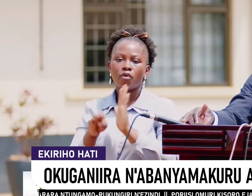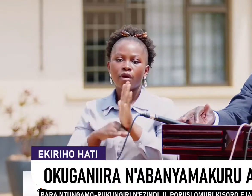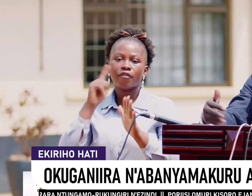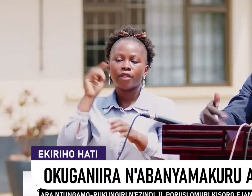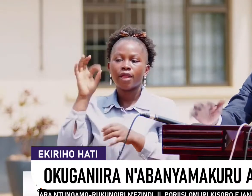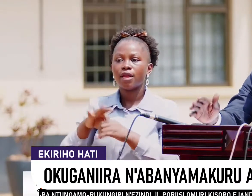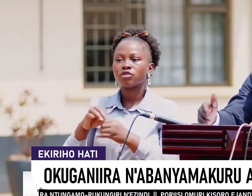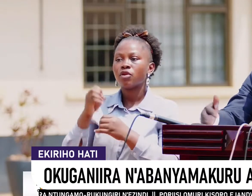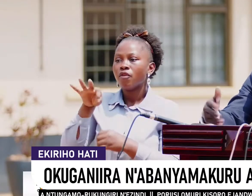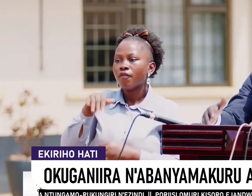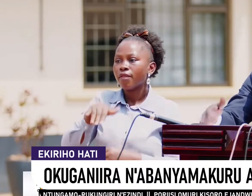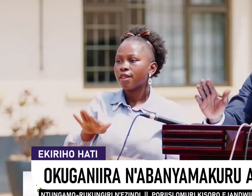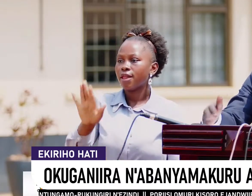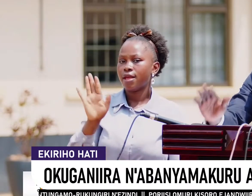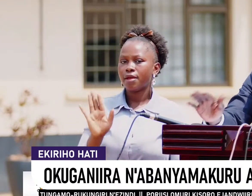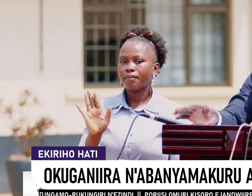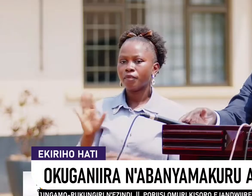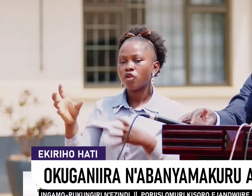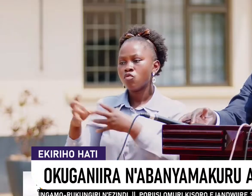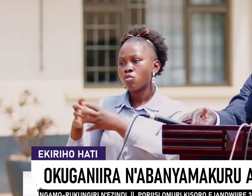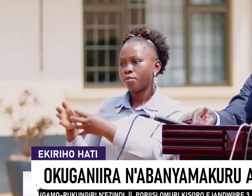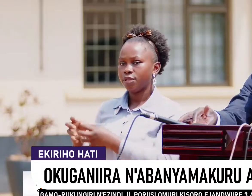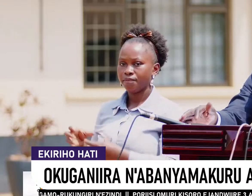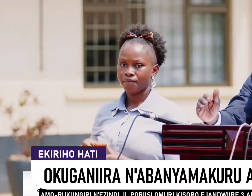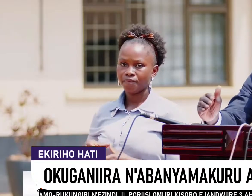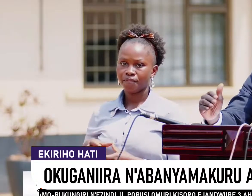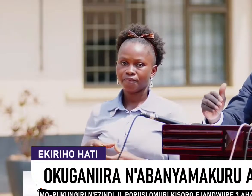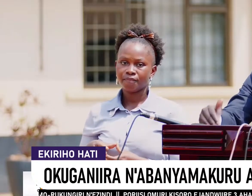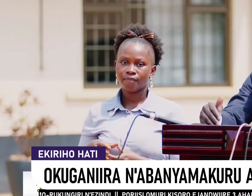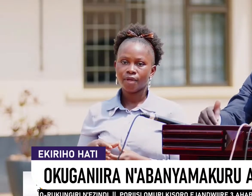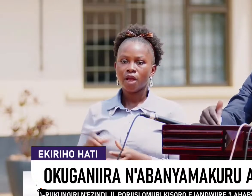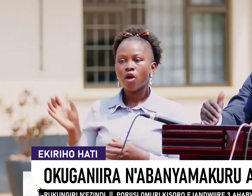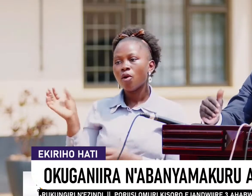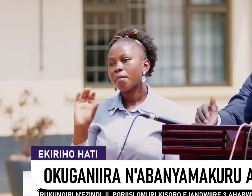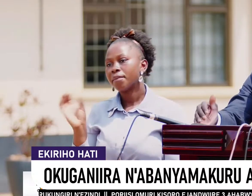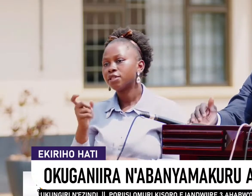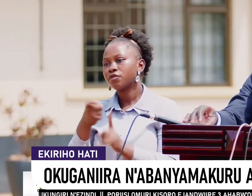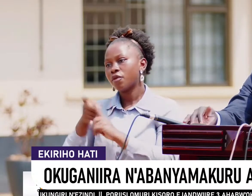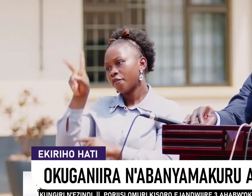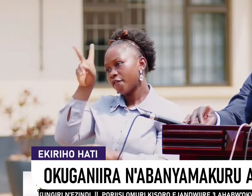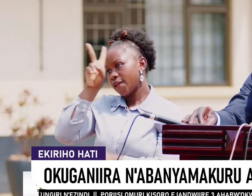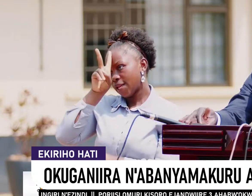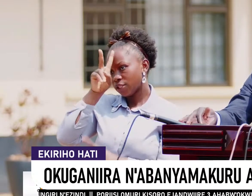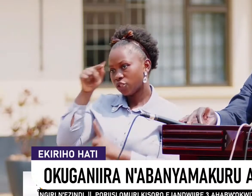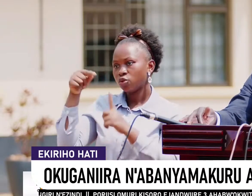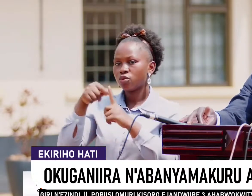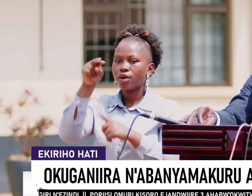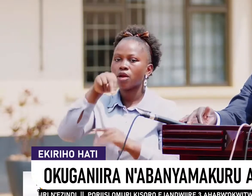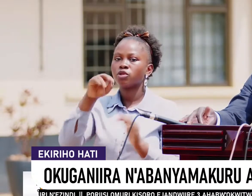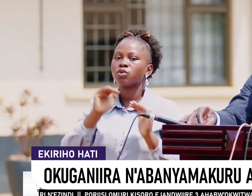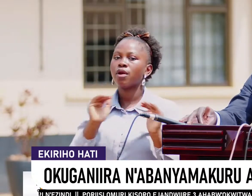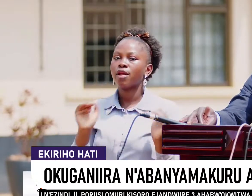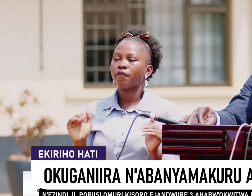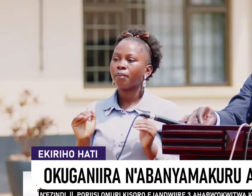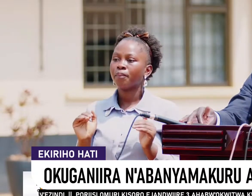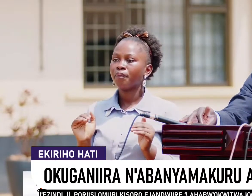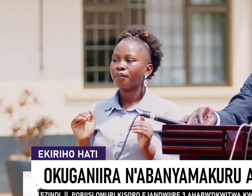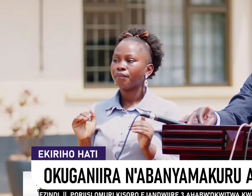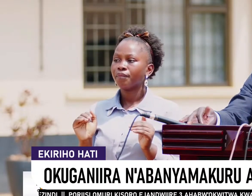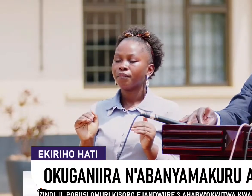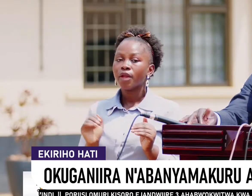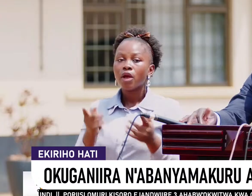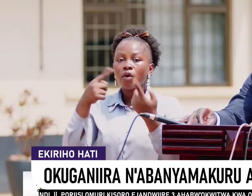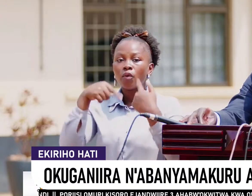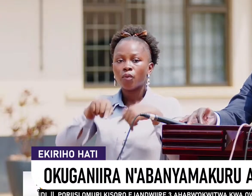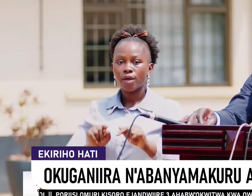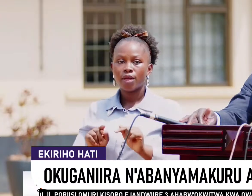election of their groups, committees from the village to the national level.